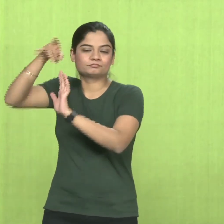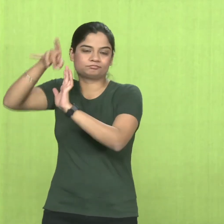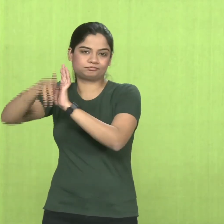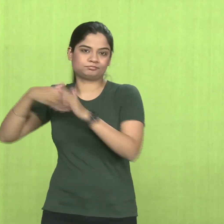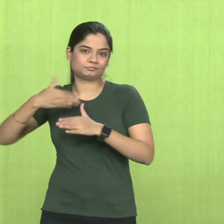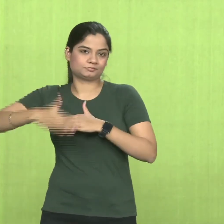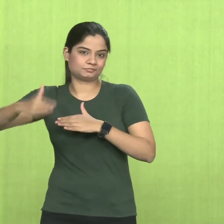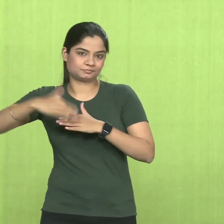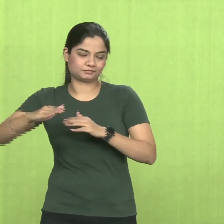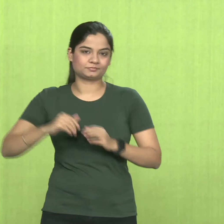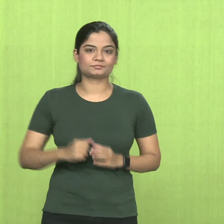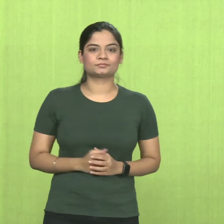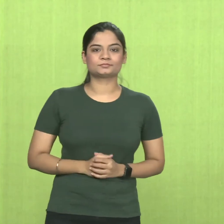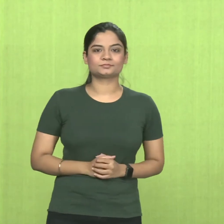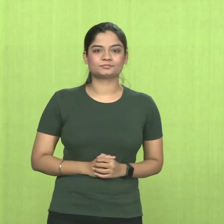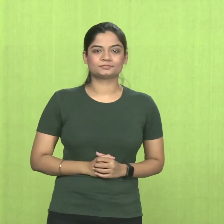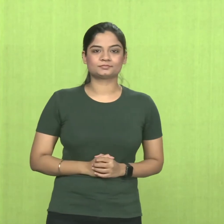from spoiling, we have to store it properly.